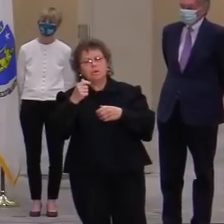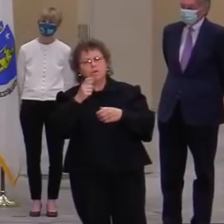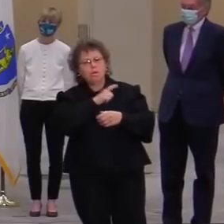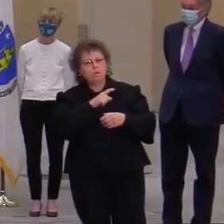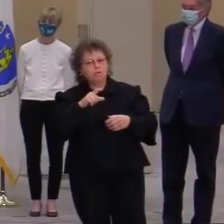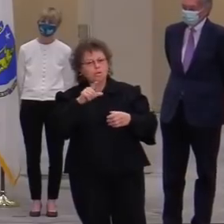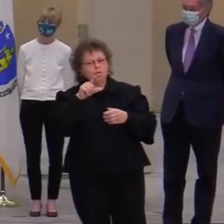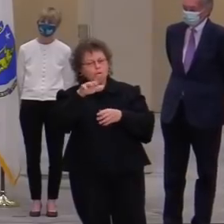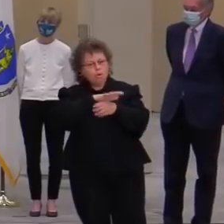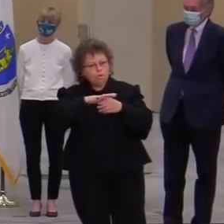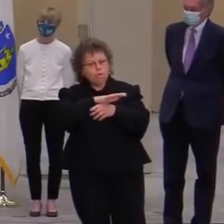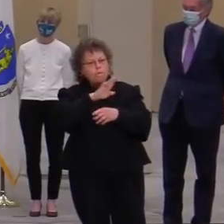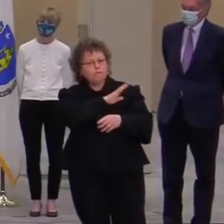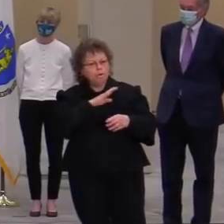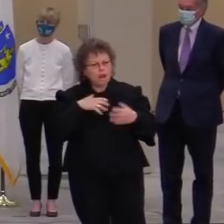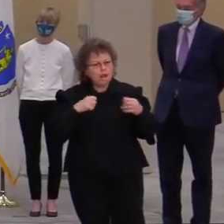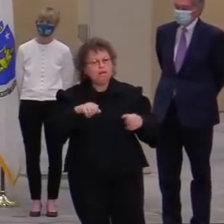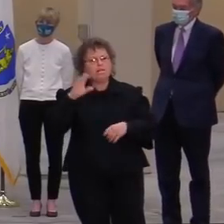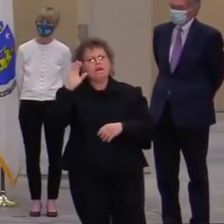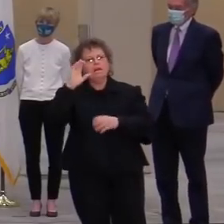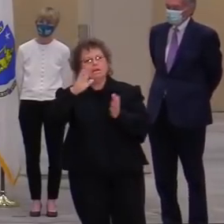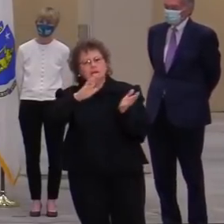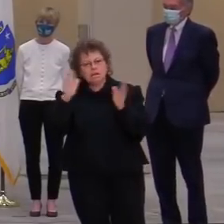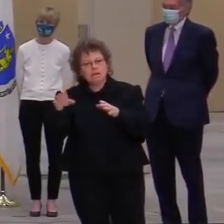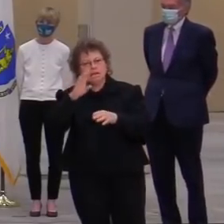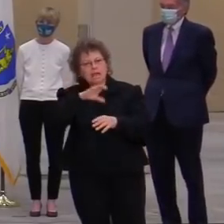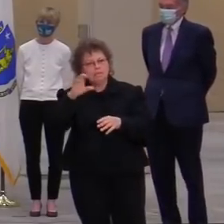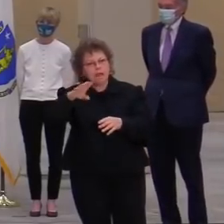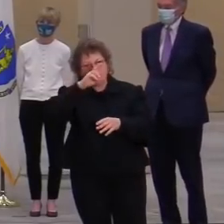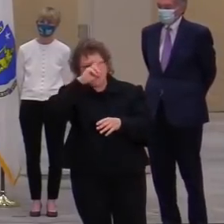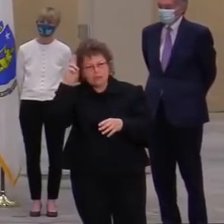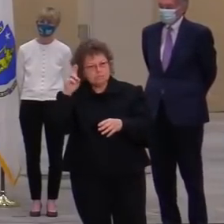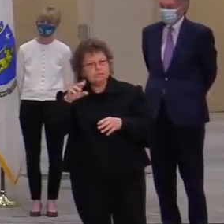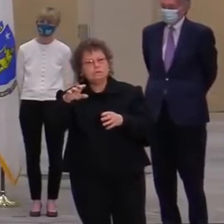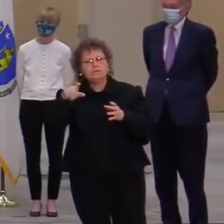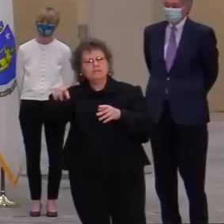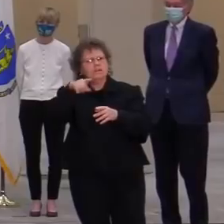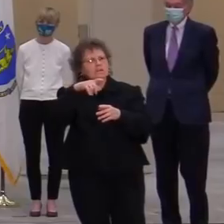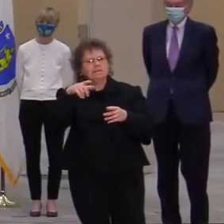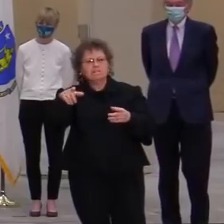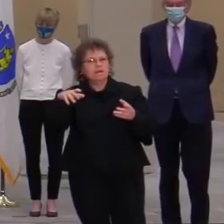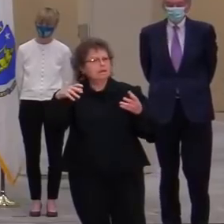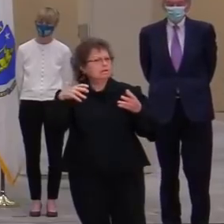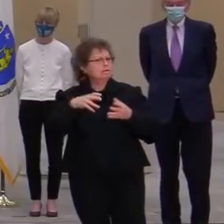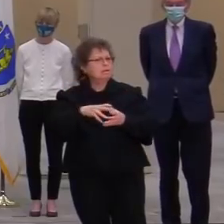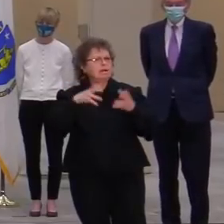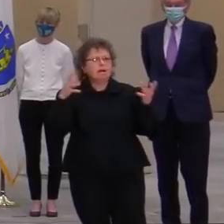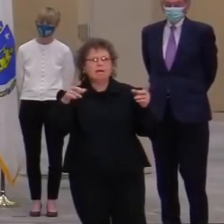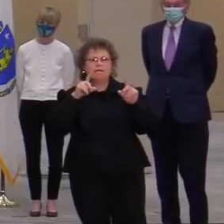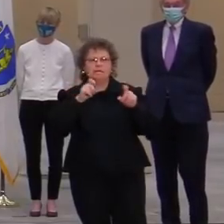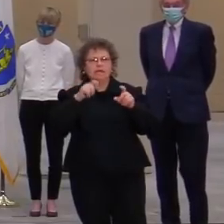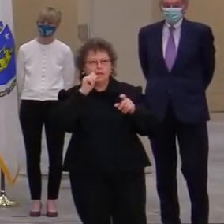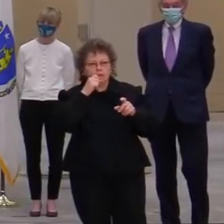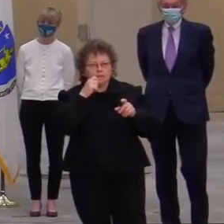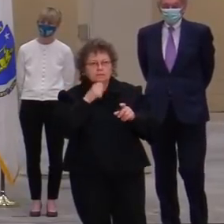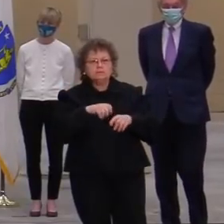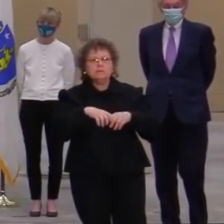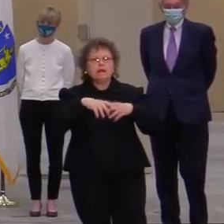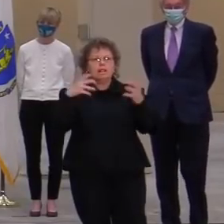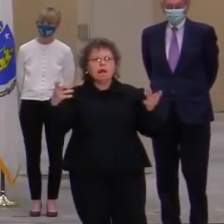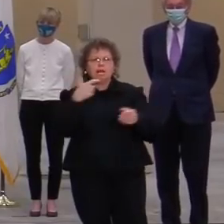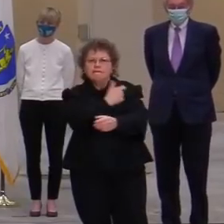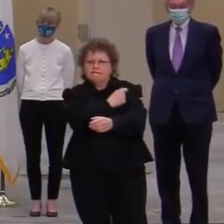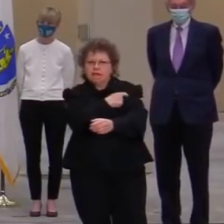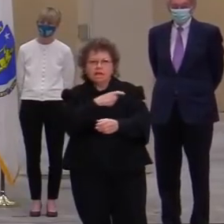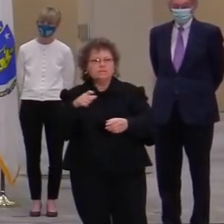Cod Hospital, and they're doing a ton of testing as well as a significant amount of vaccinating,